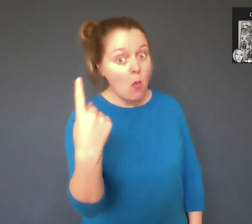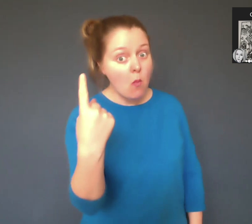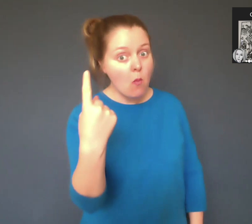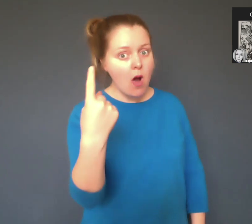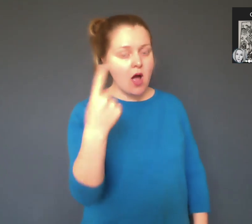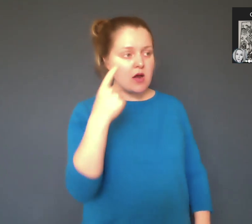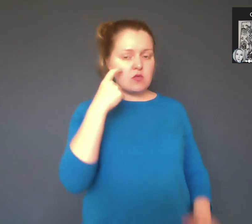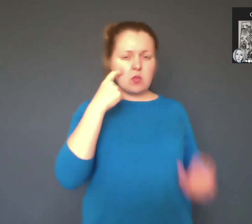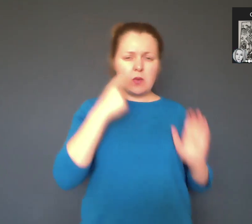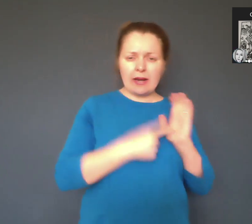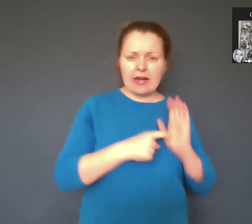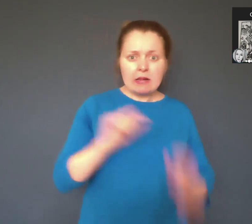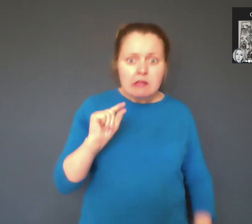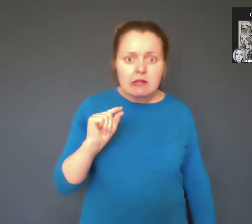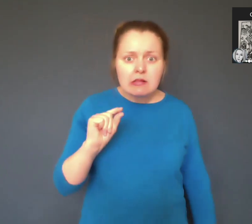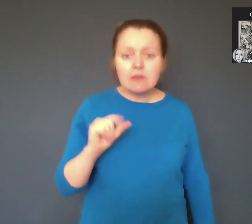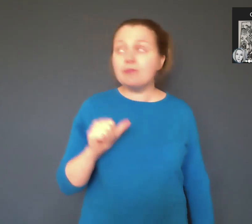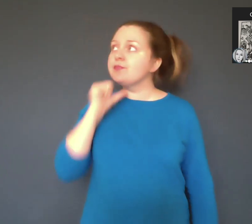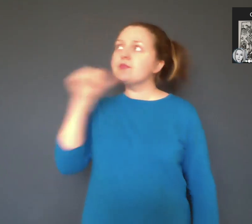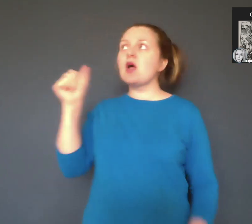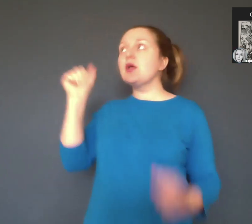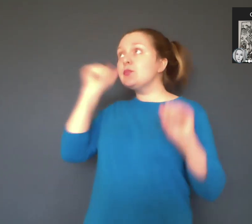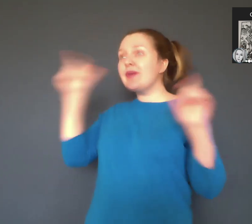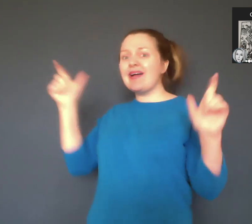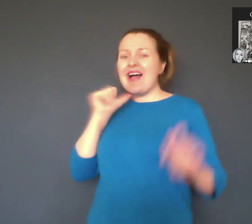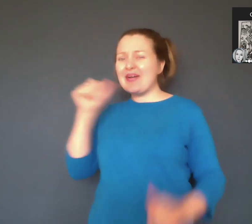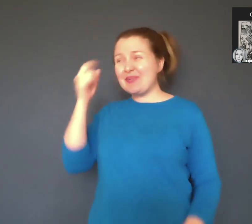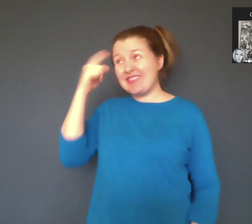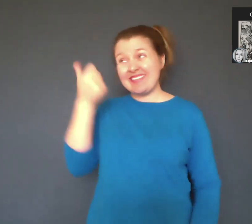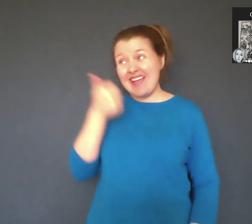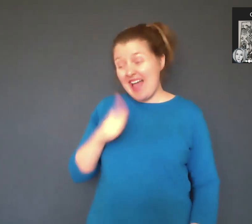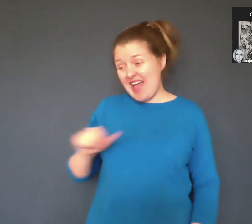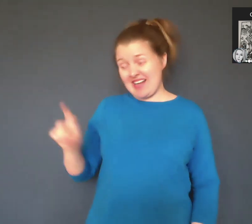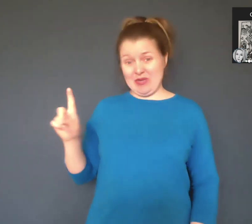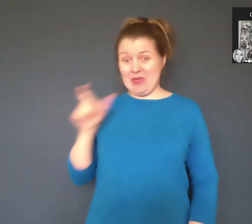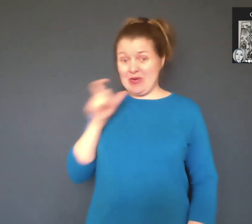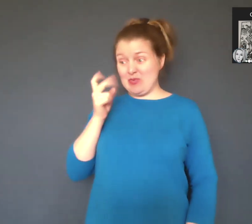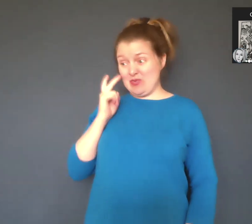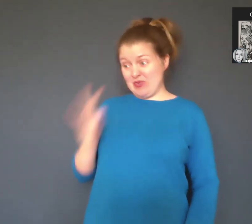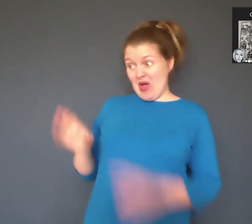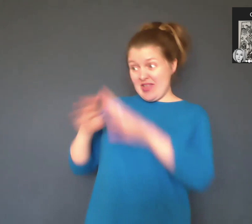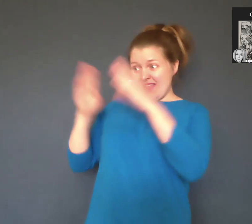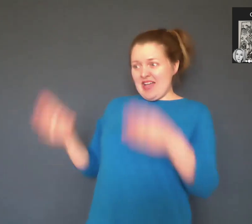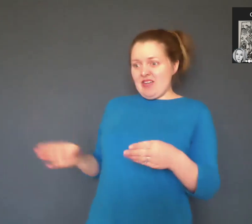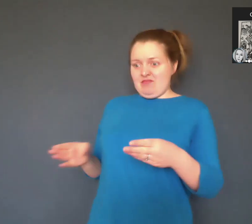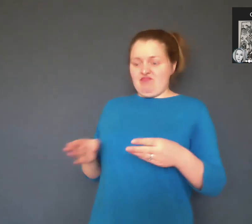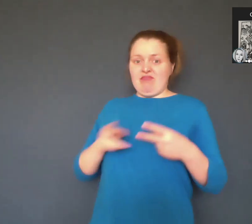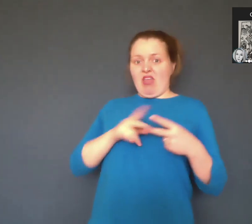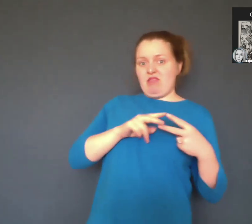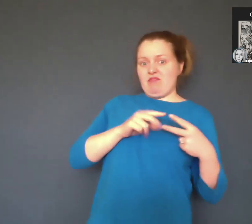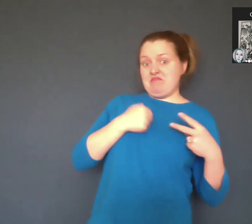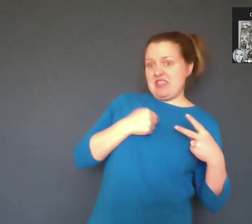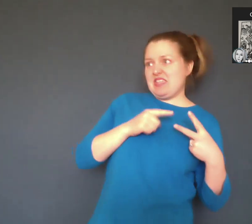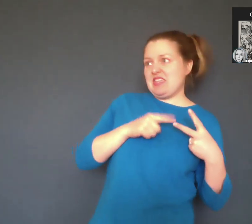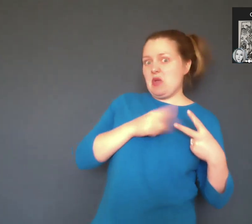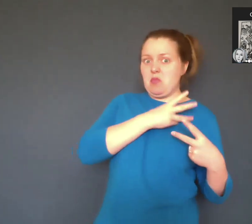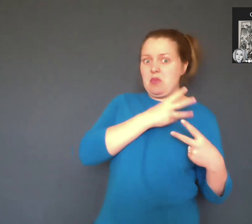the house, besides me and Wendell, ever escaped before." "We should just repeat all this to the police," his mother